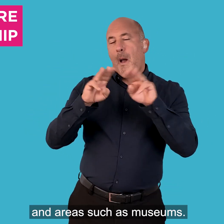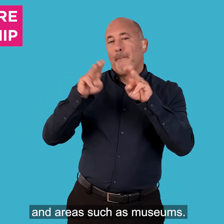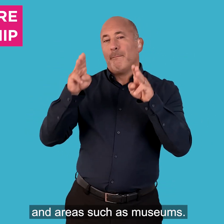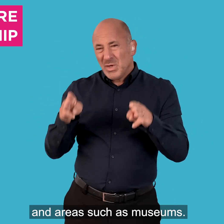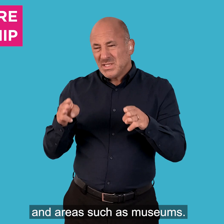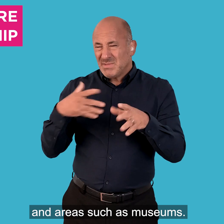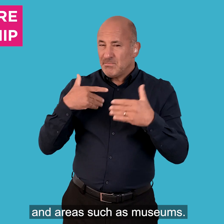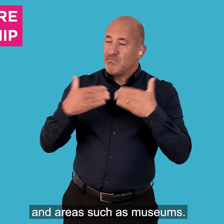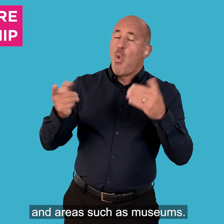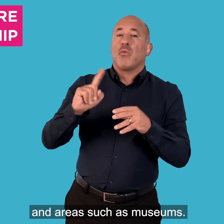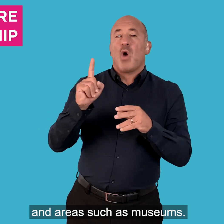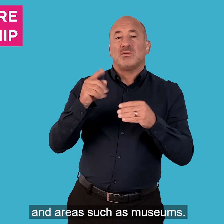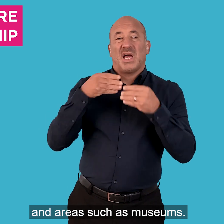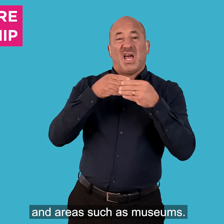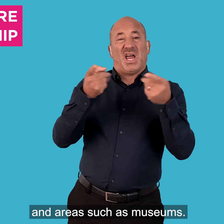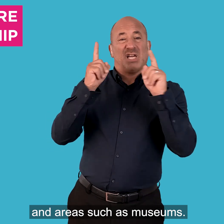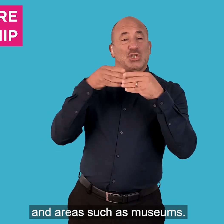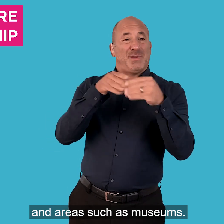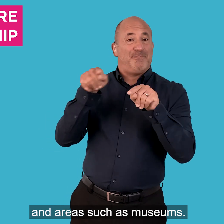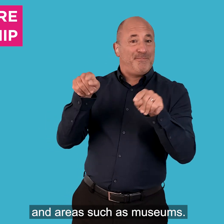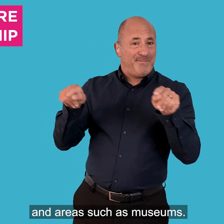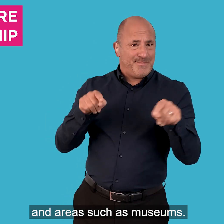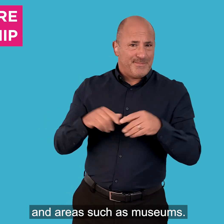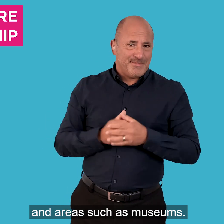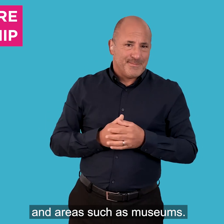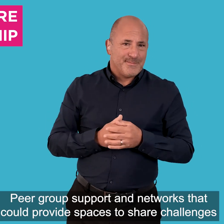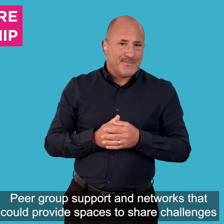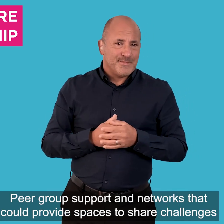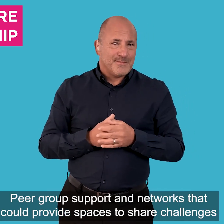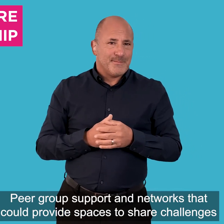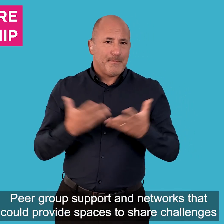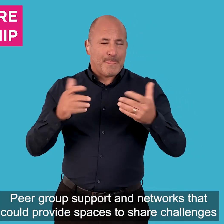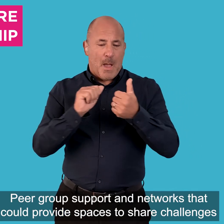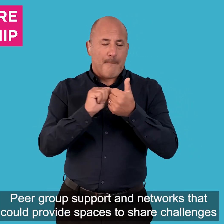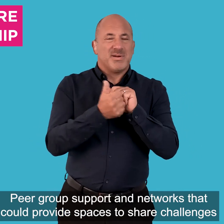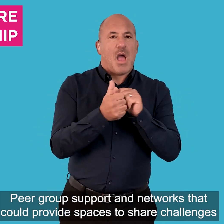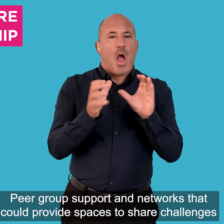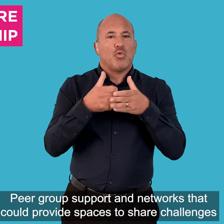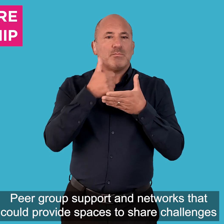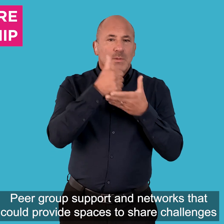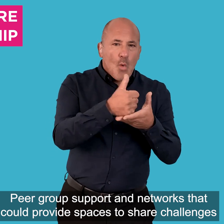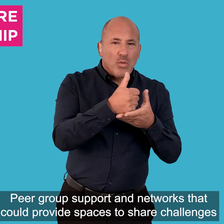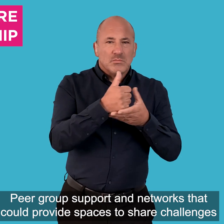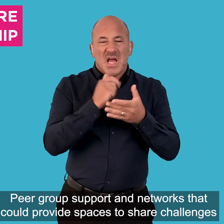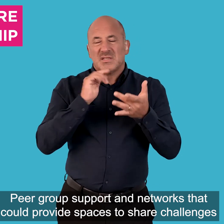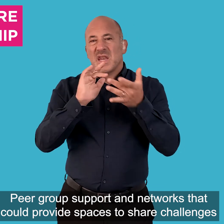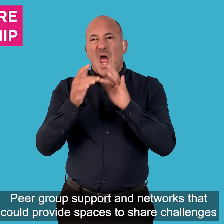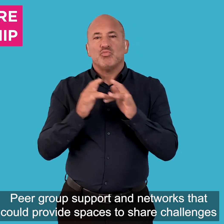roles in larger organisations and areas such as museums. Peer group support and networks that